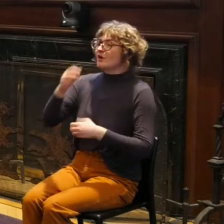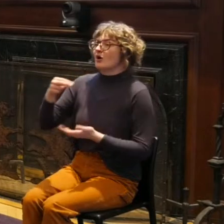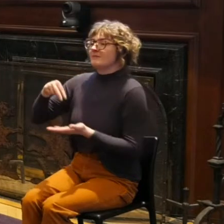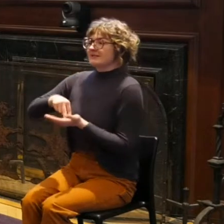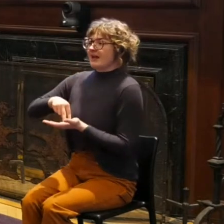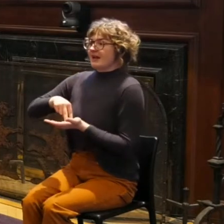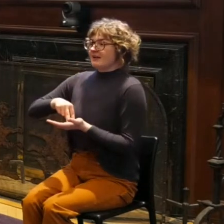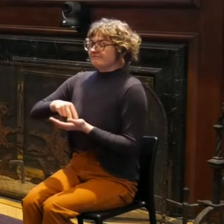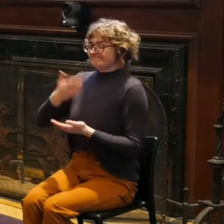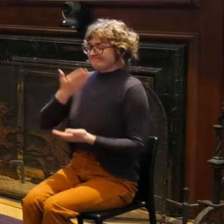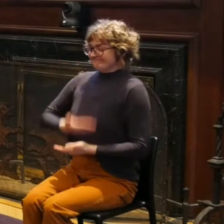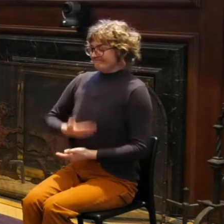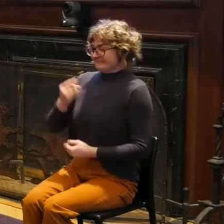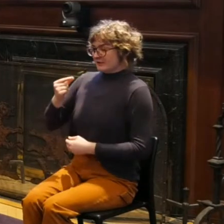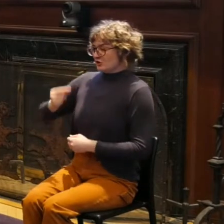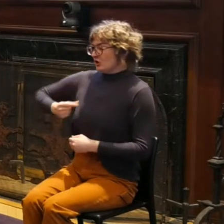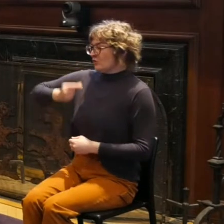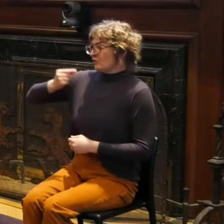For my generation,